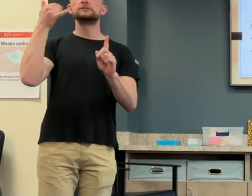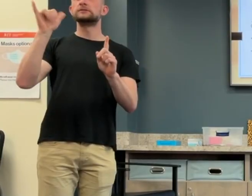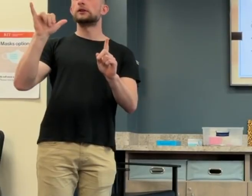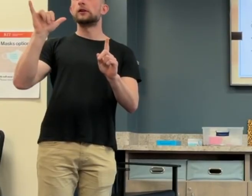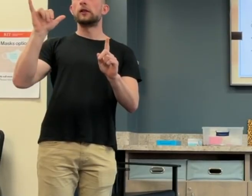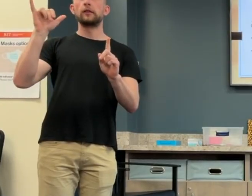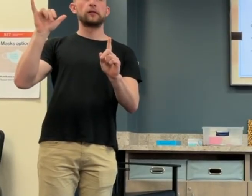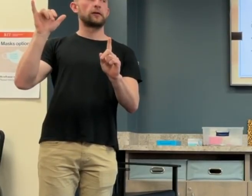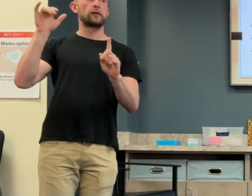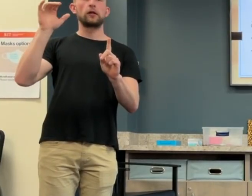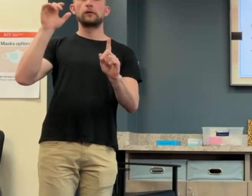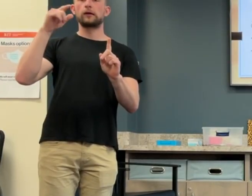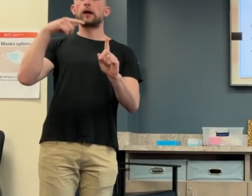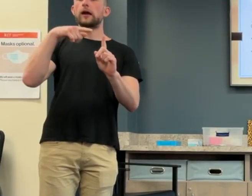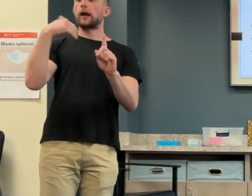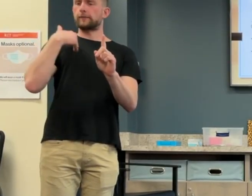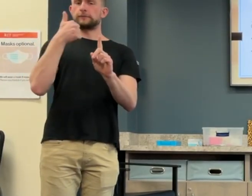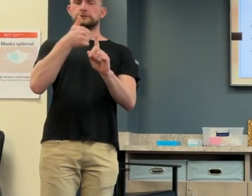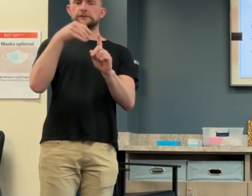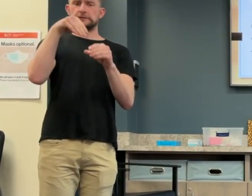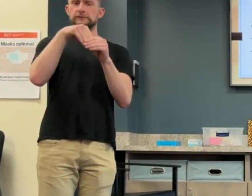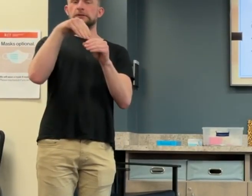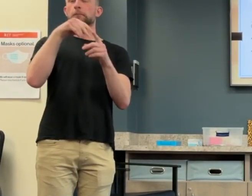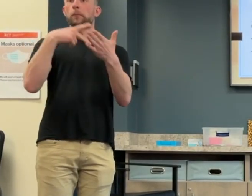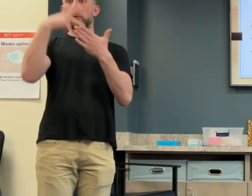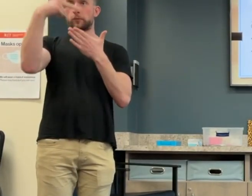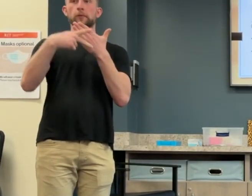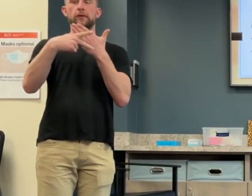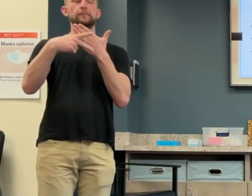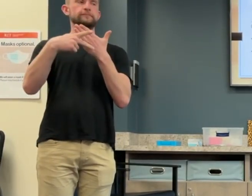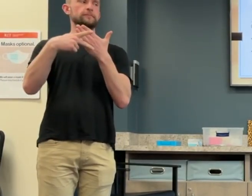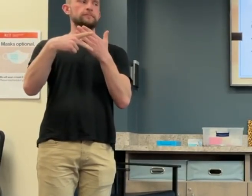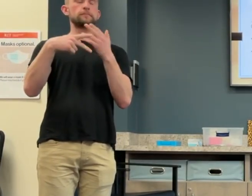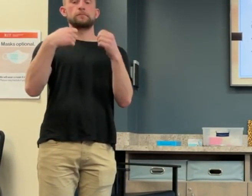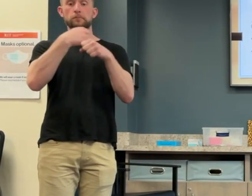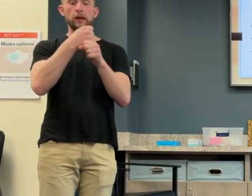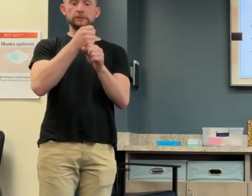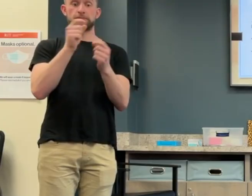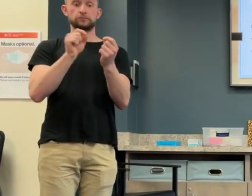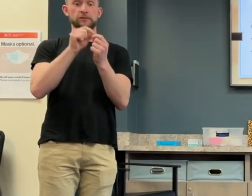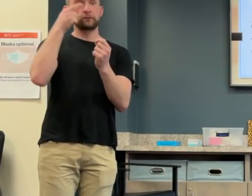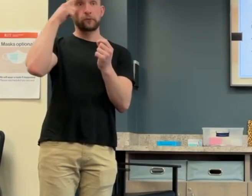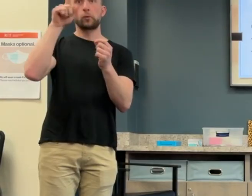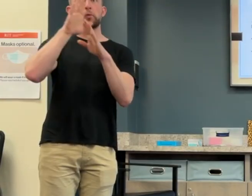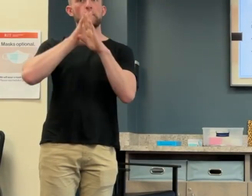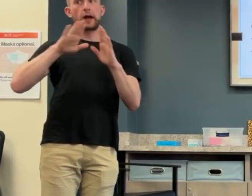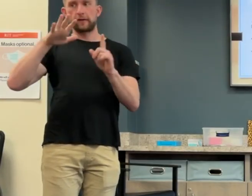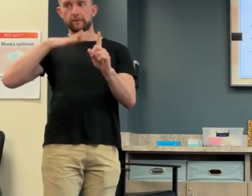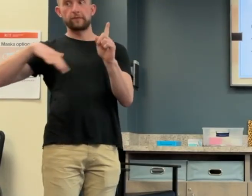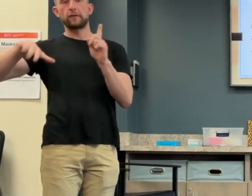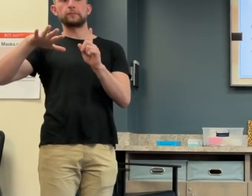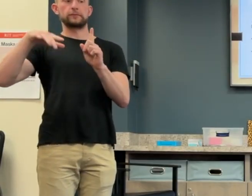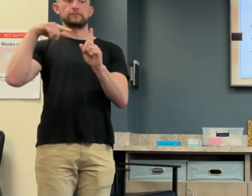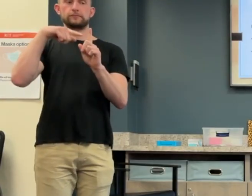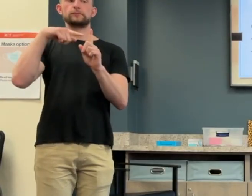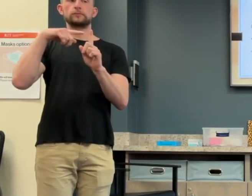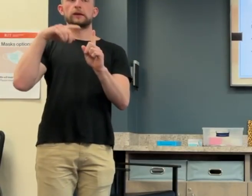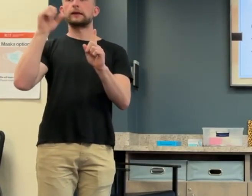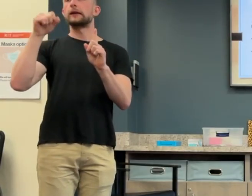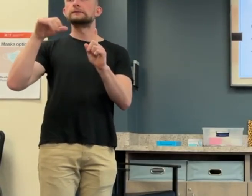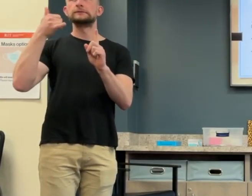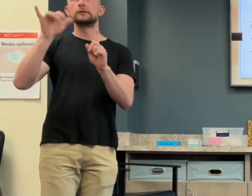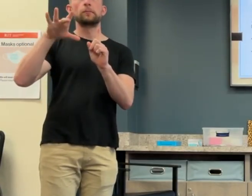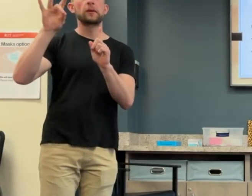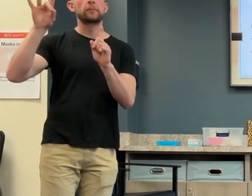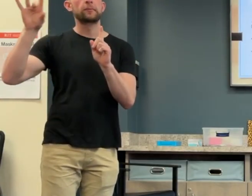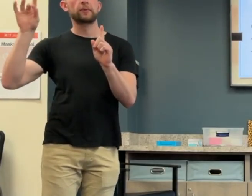for quiet situations specifically. And I didn't have to do anything. The cochlear implant is listening to the environment, and that